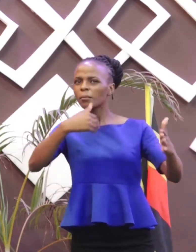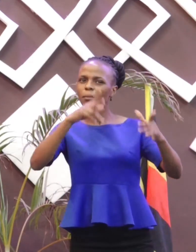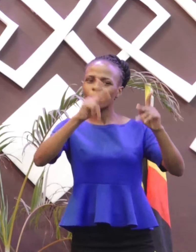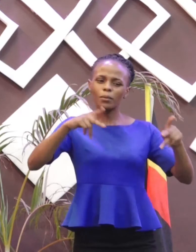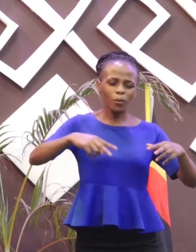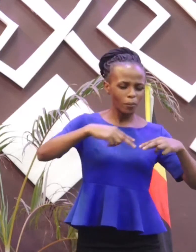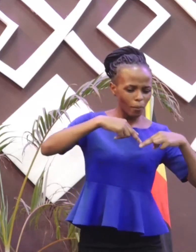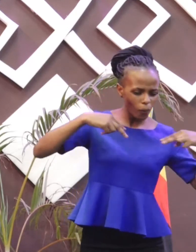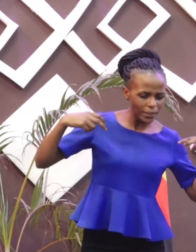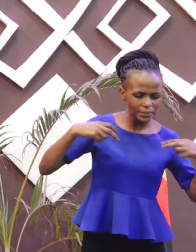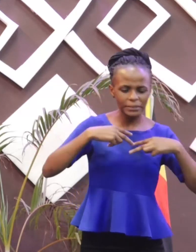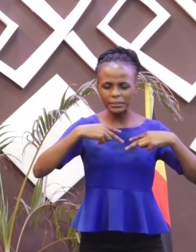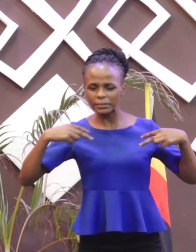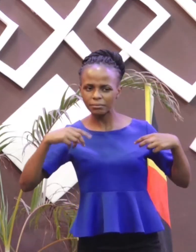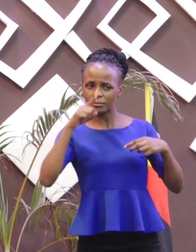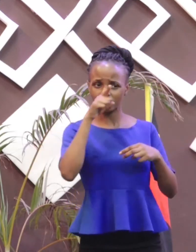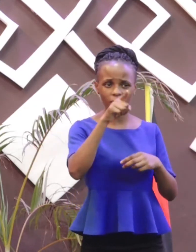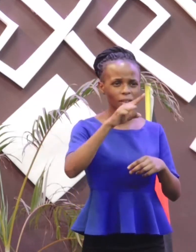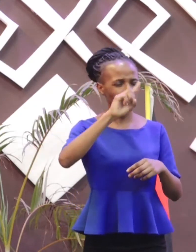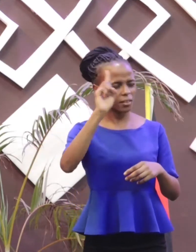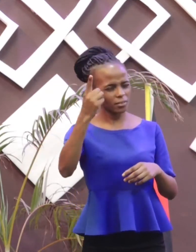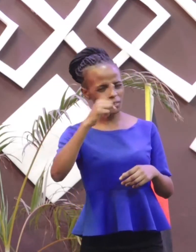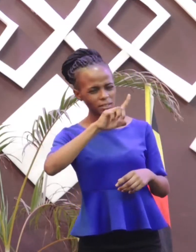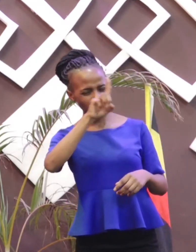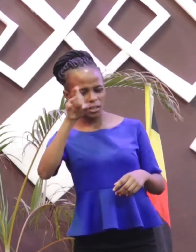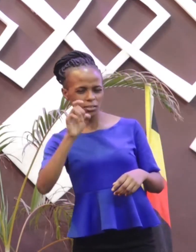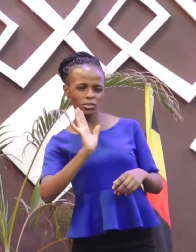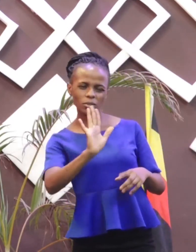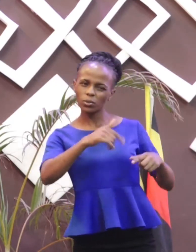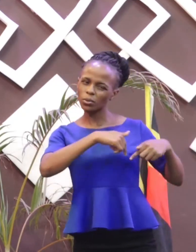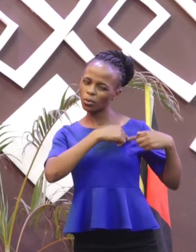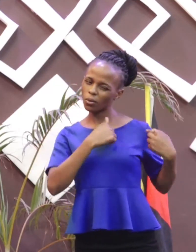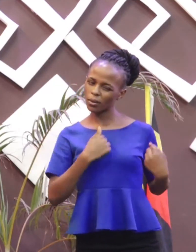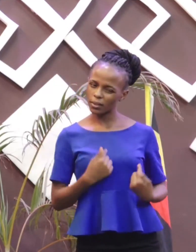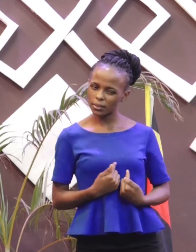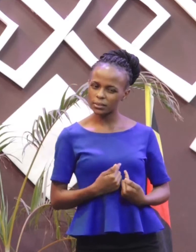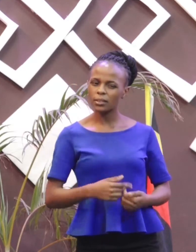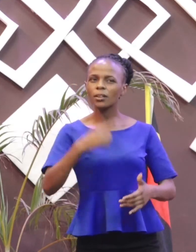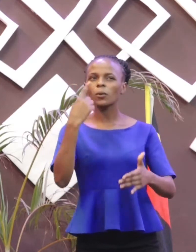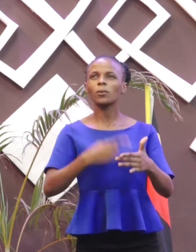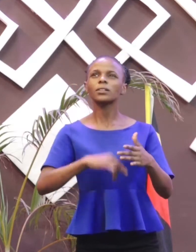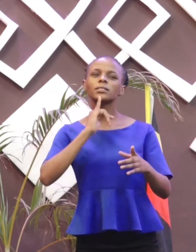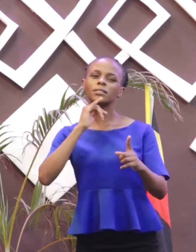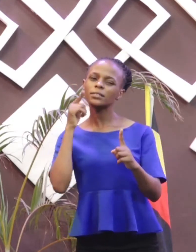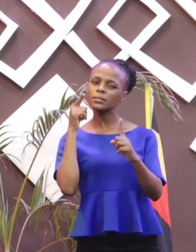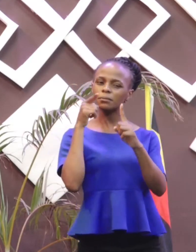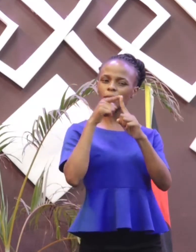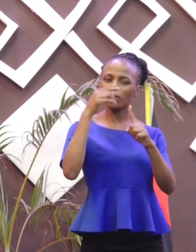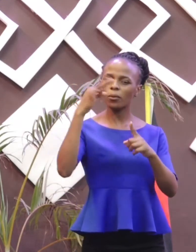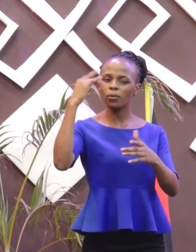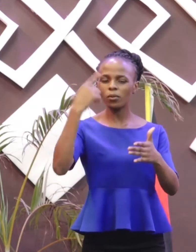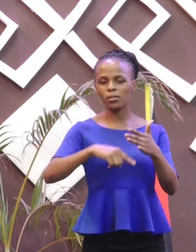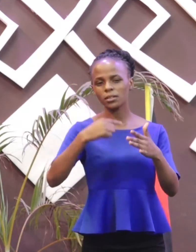examine you ngabantu banakukebera question your heart what is the motive of what I'm doing webuze mutima